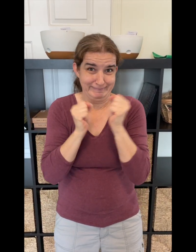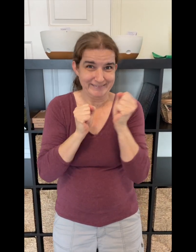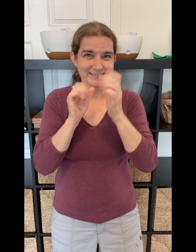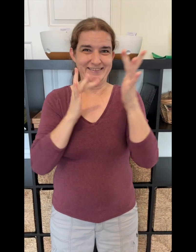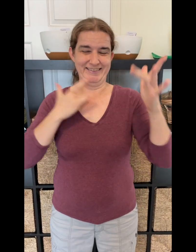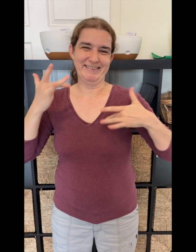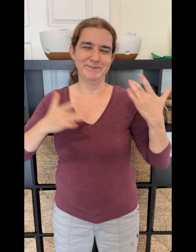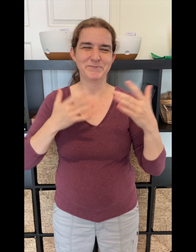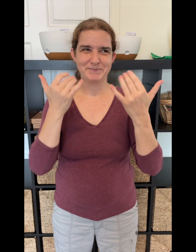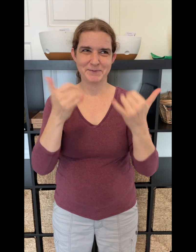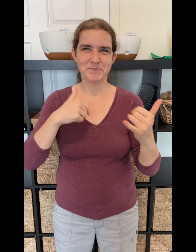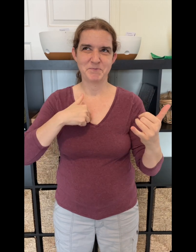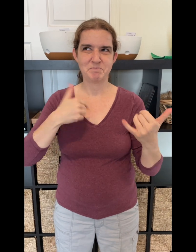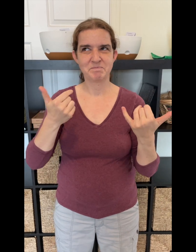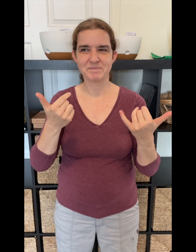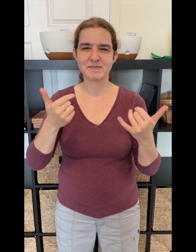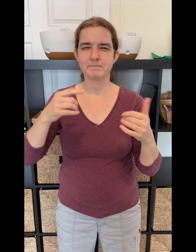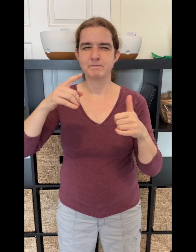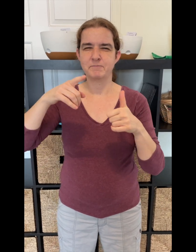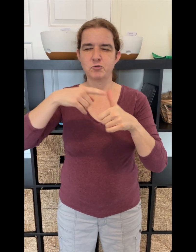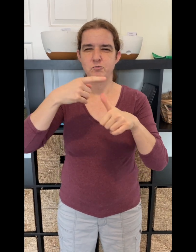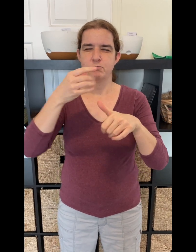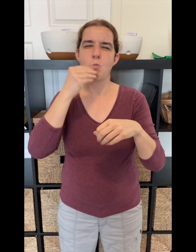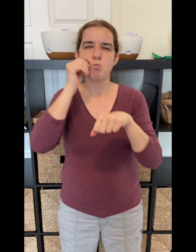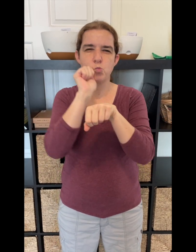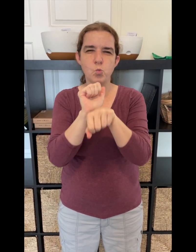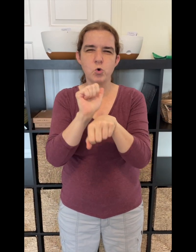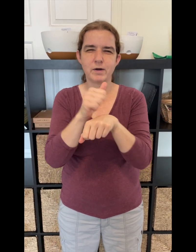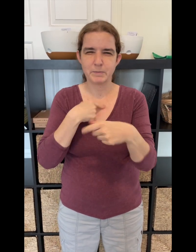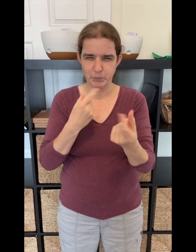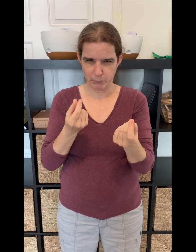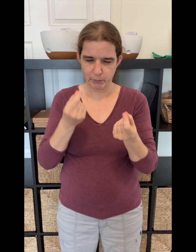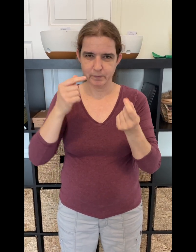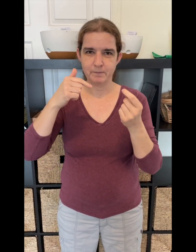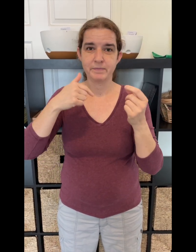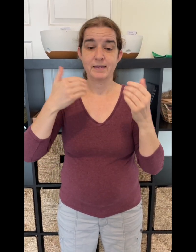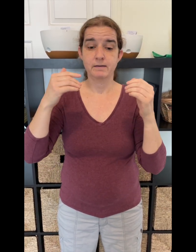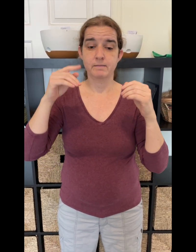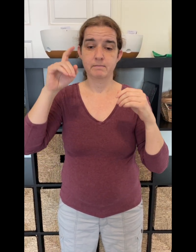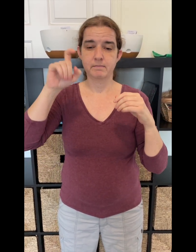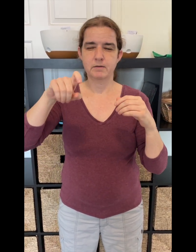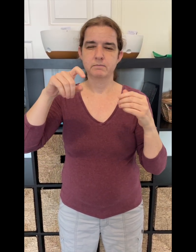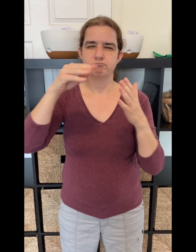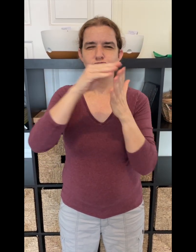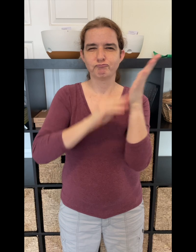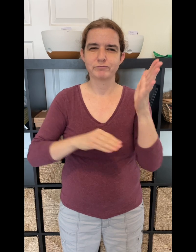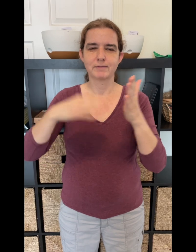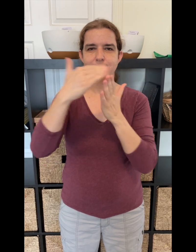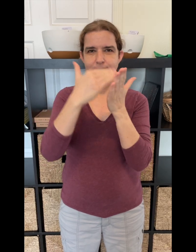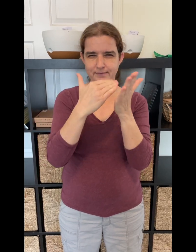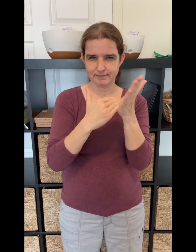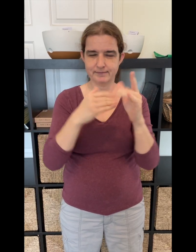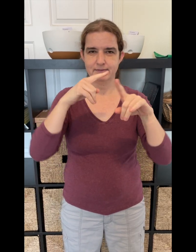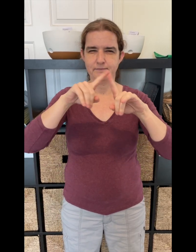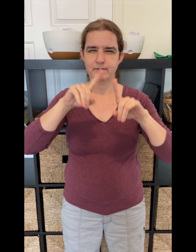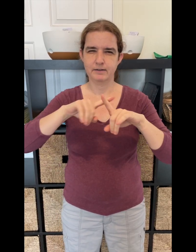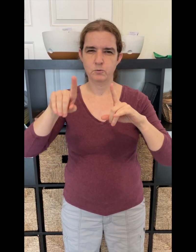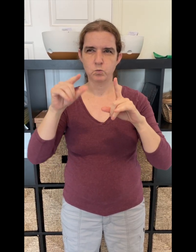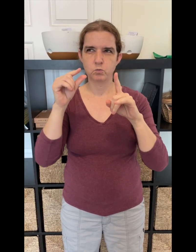This is my first week of school. Yay! I'm so excited. So for my first homework, what I have to do is I have to put down a list of